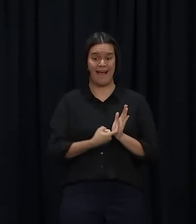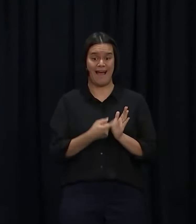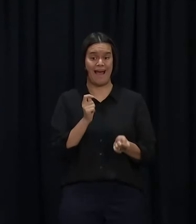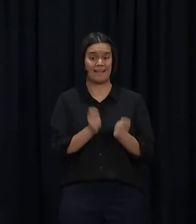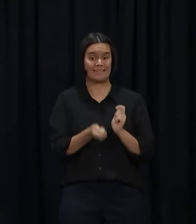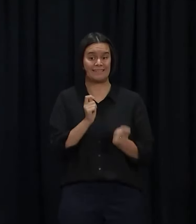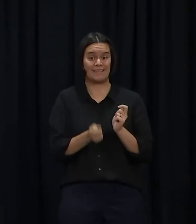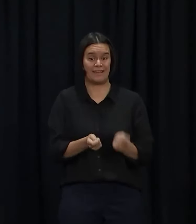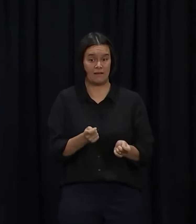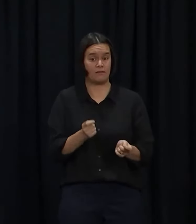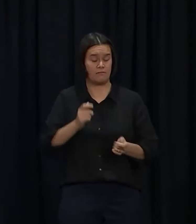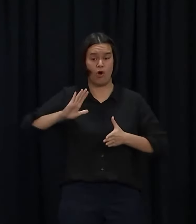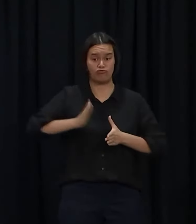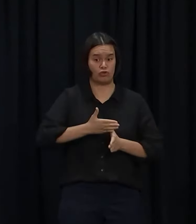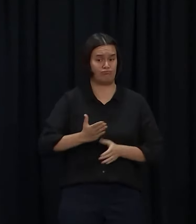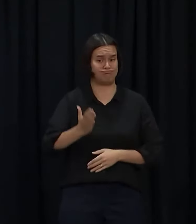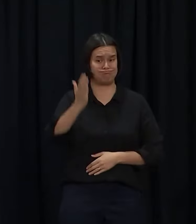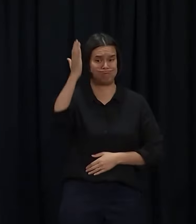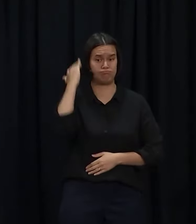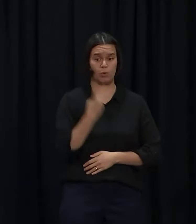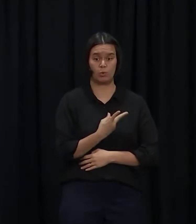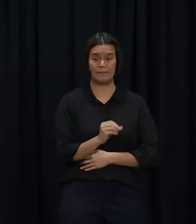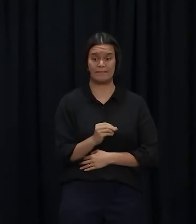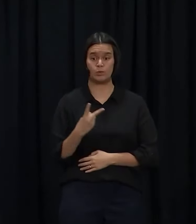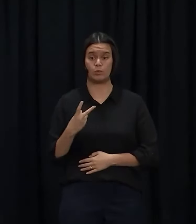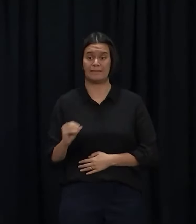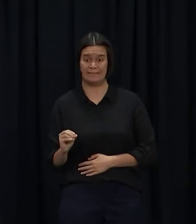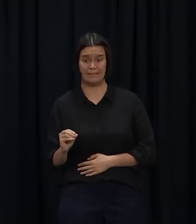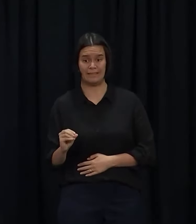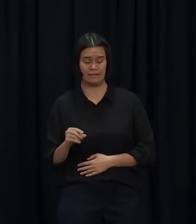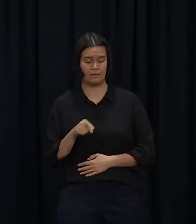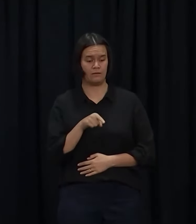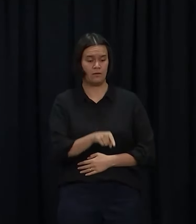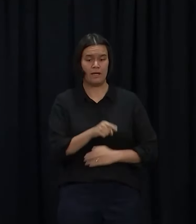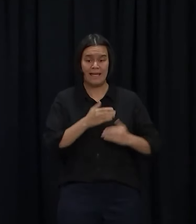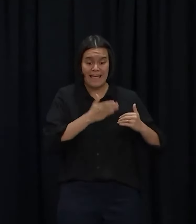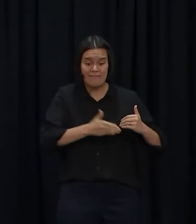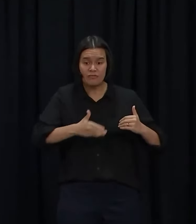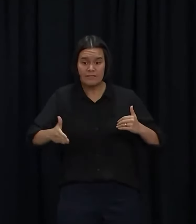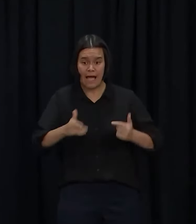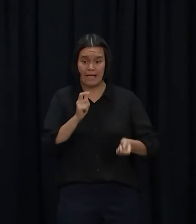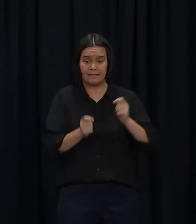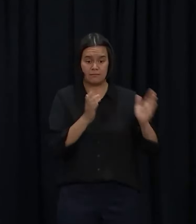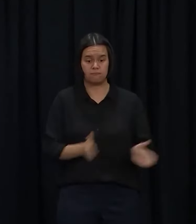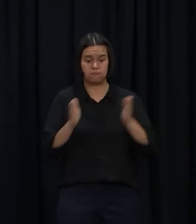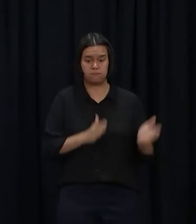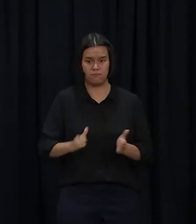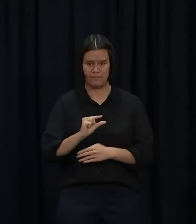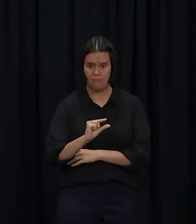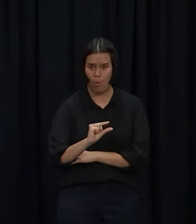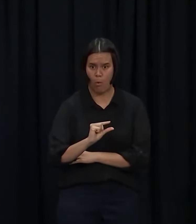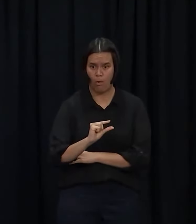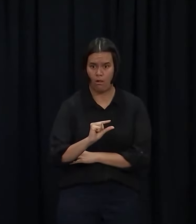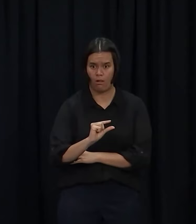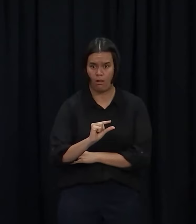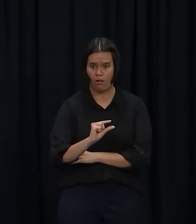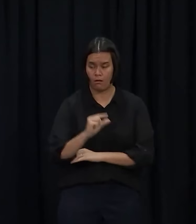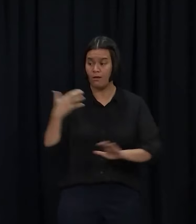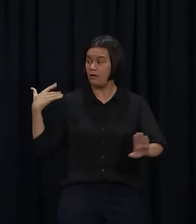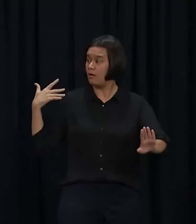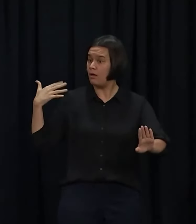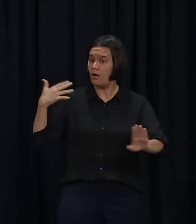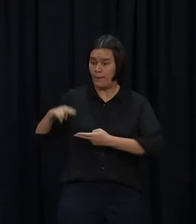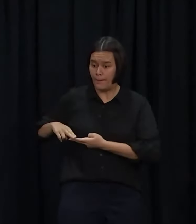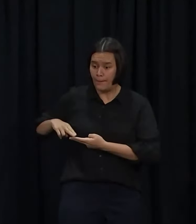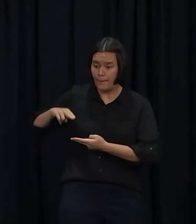low thousands. So we've been on a continual mission to grow that capacity across the country so that we have the ability to provide the